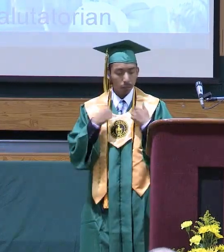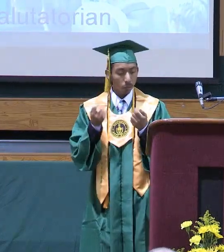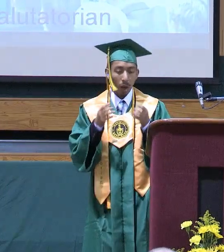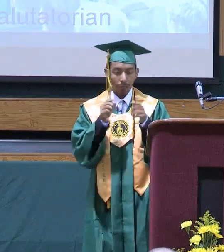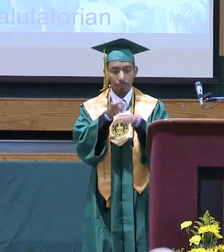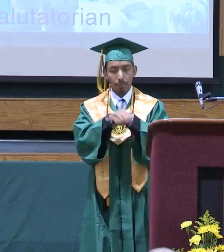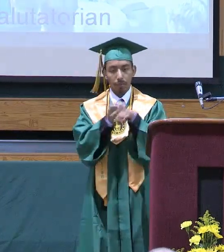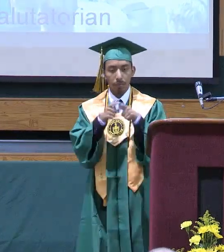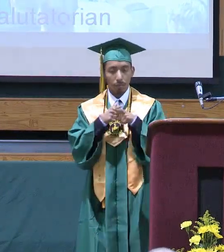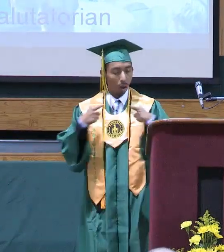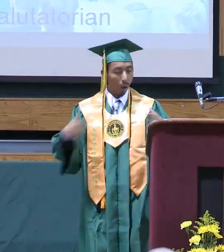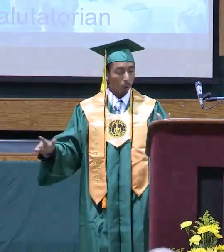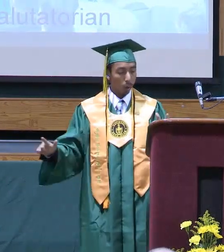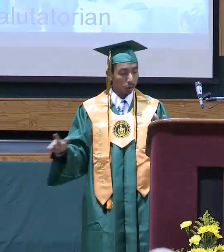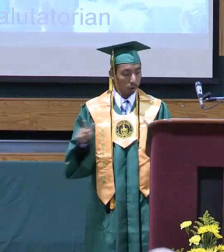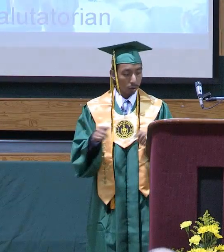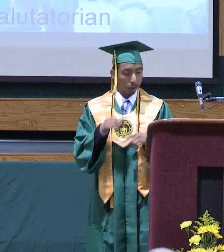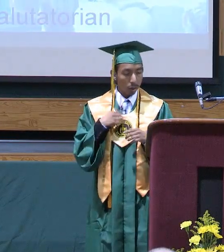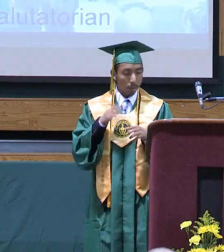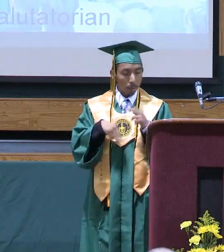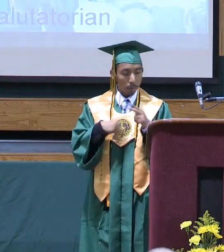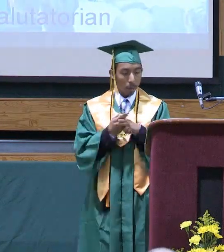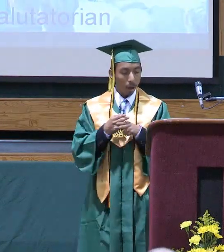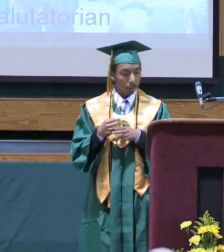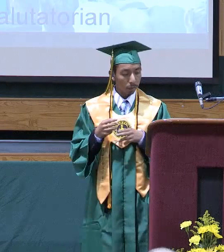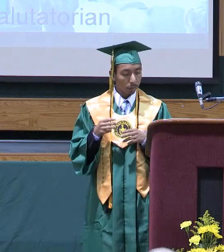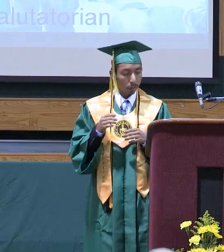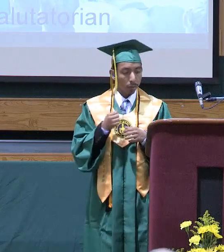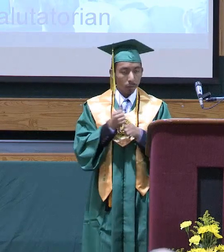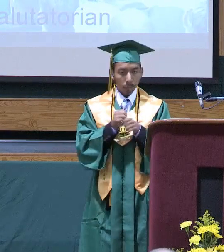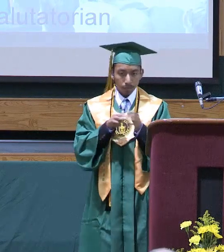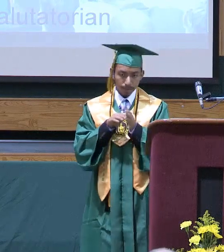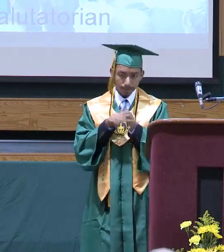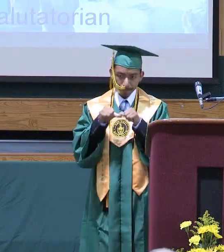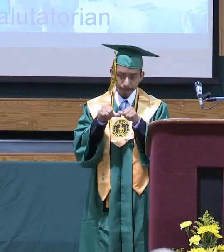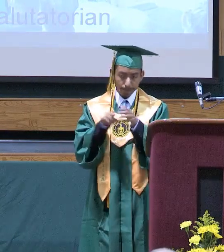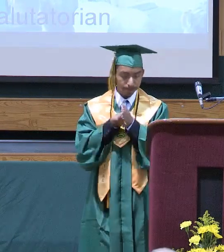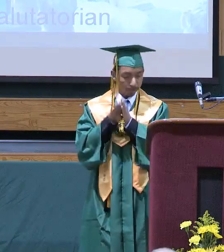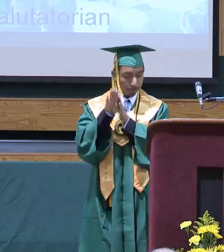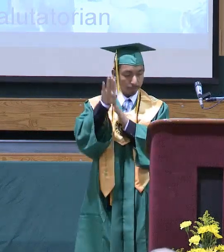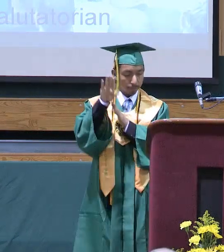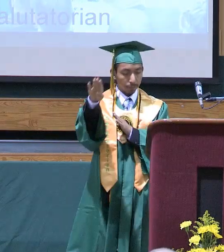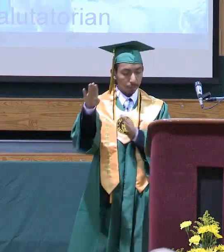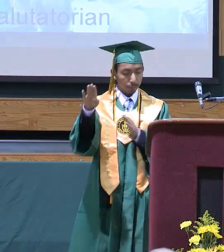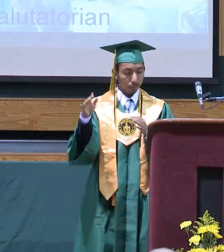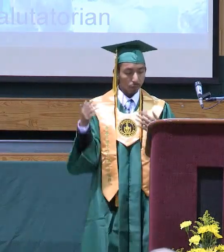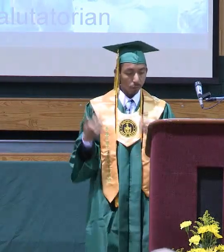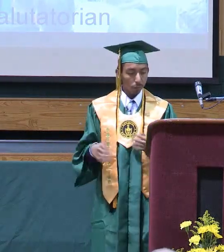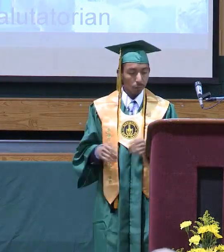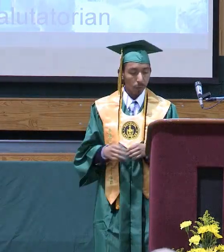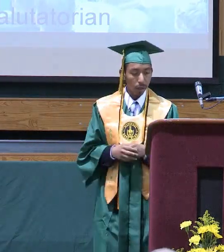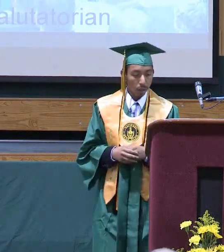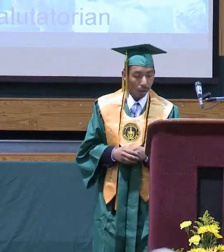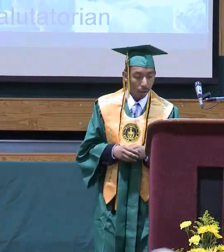There were friends at school who taught me a lot about sign language and helped me to grow here.